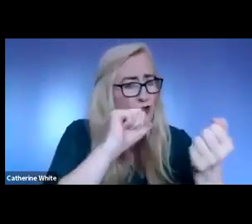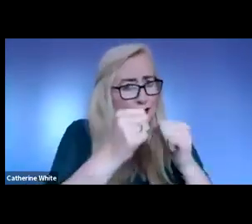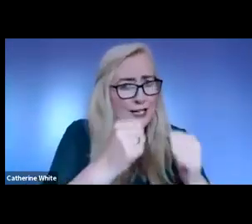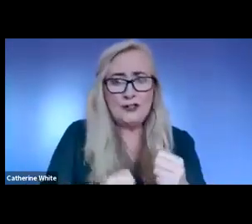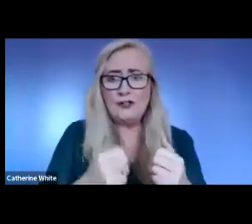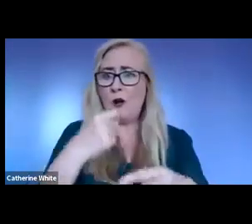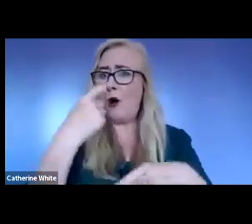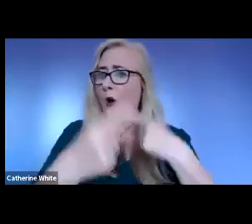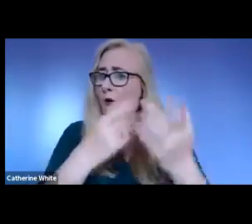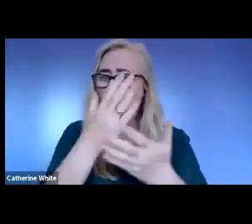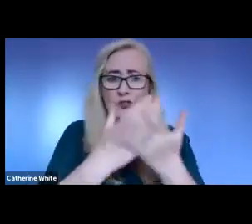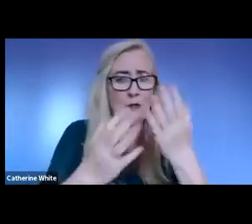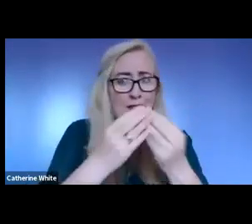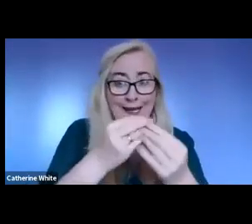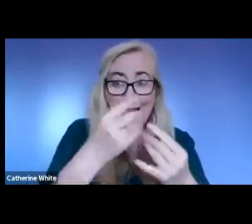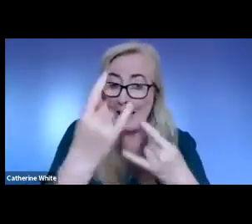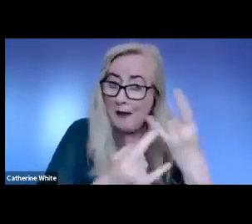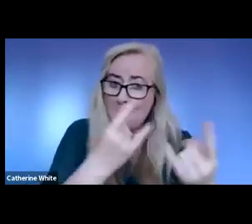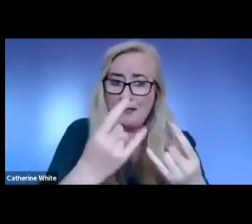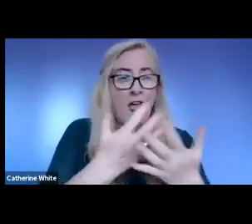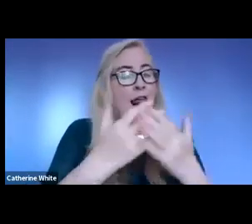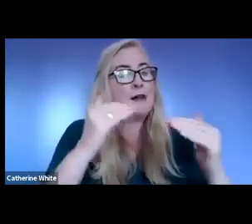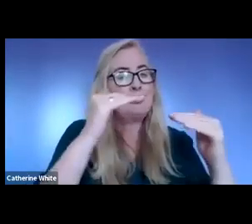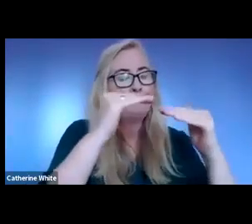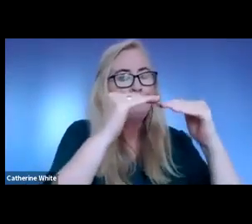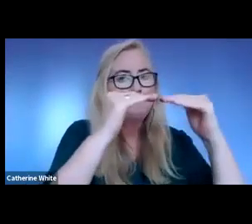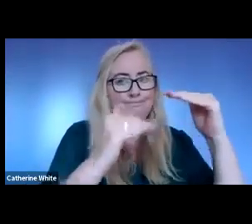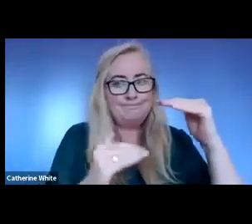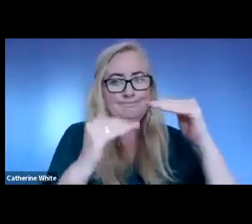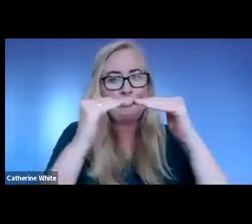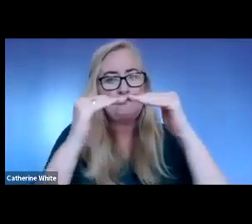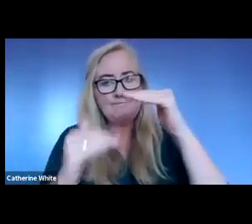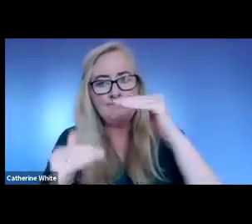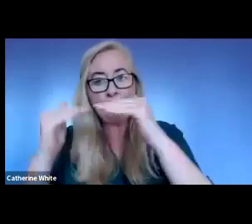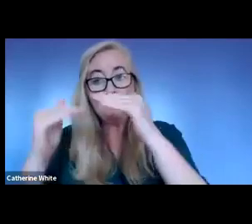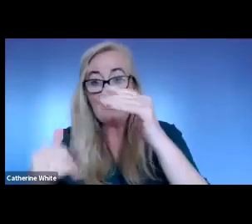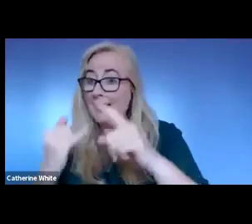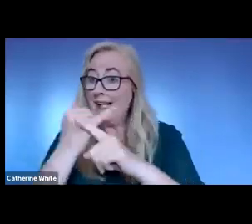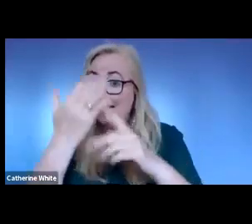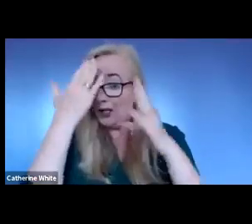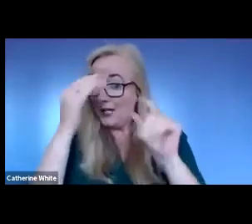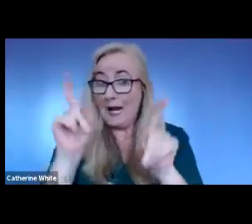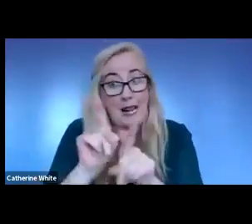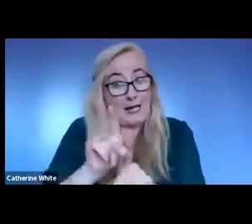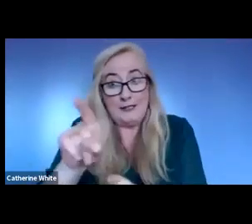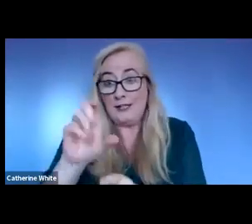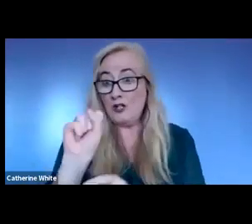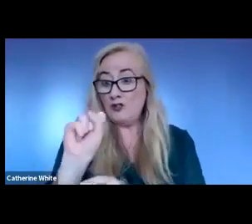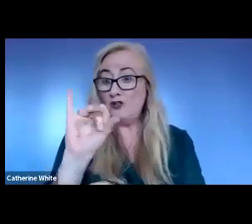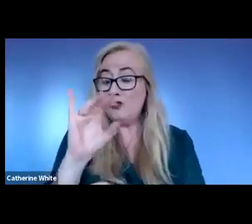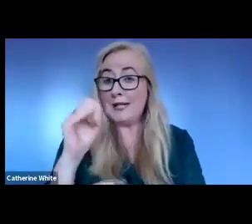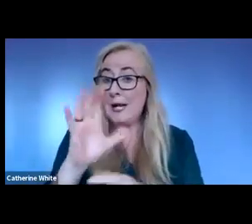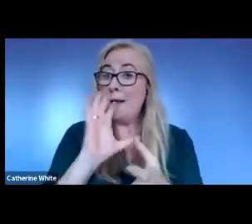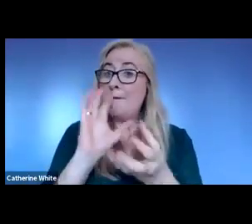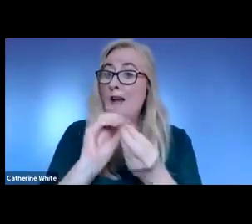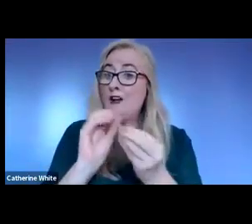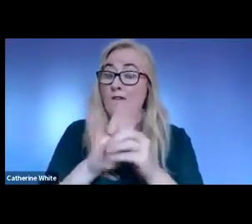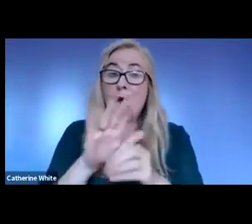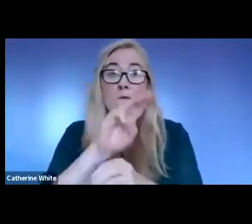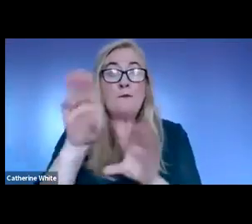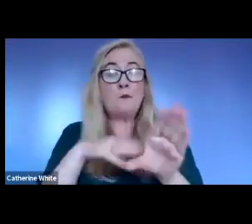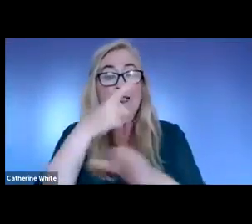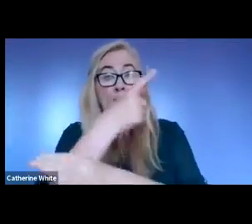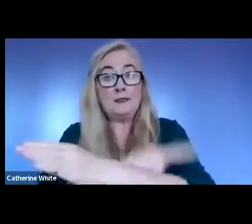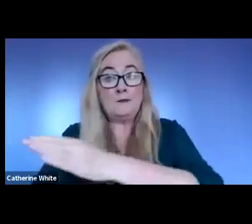happening. There are many, many, many inequalities embedded within education, including, like Sinead spoke about, in people with disability.